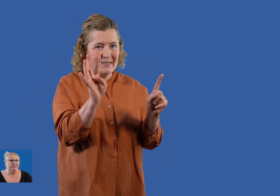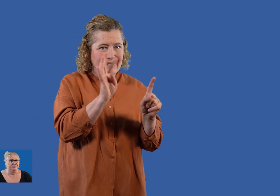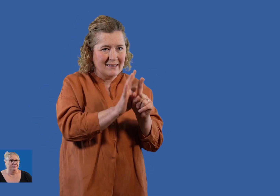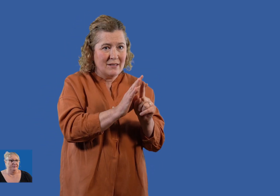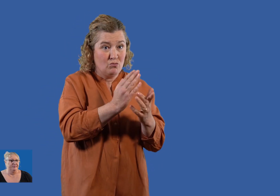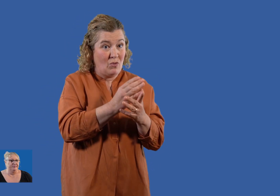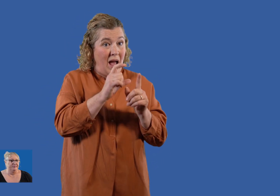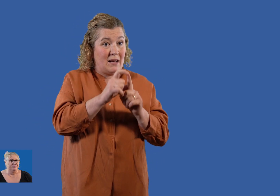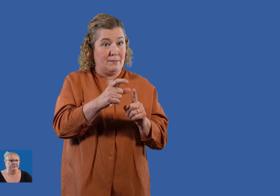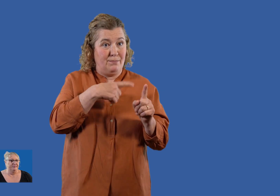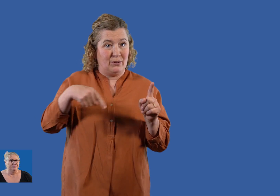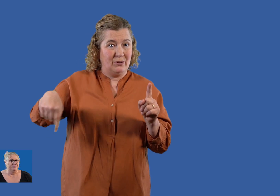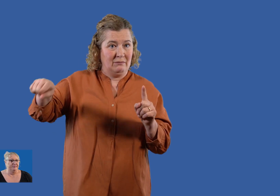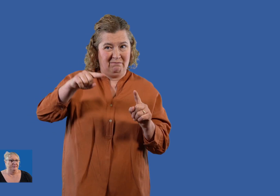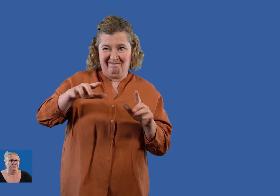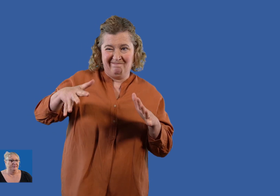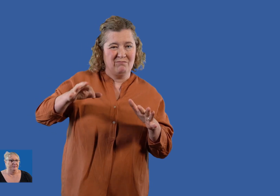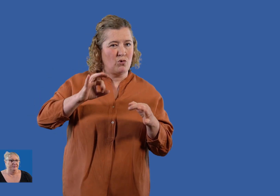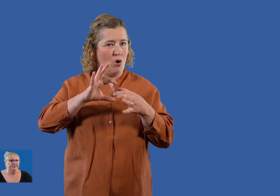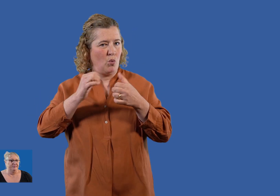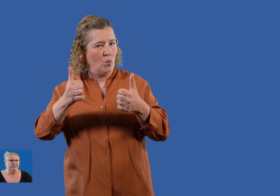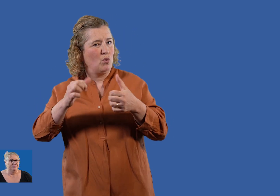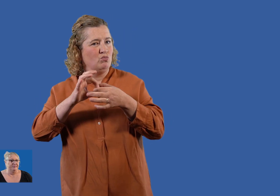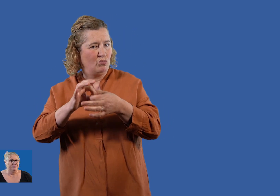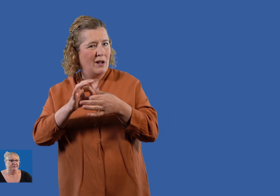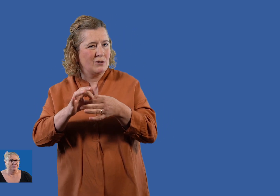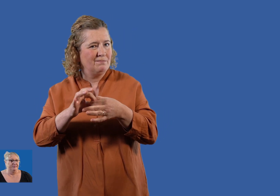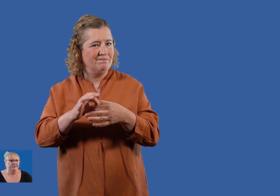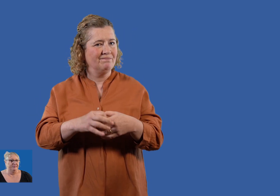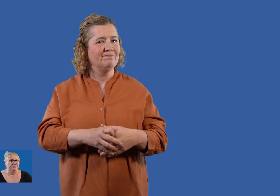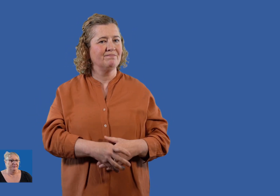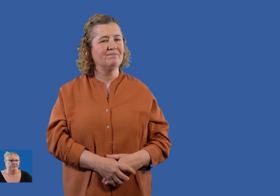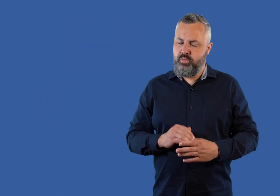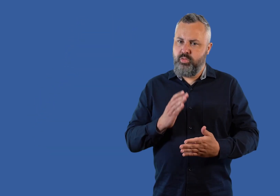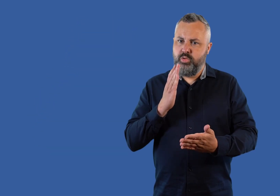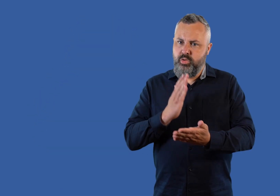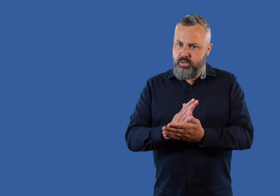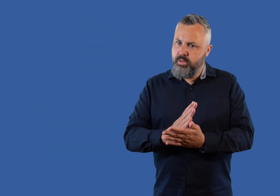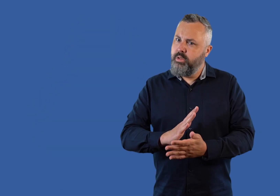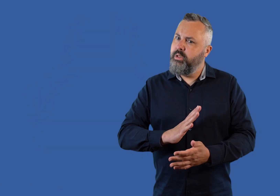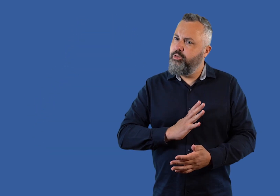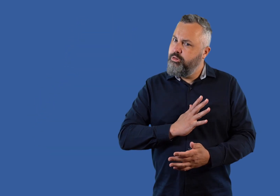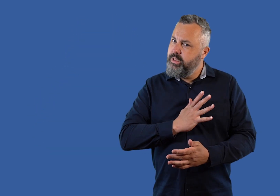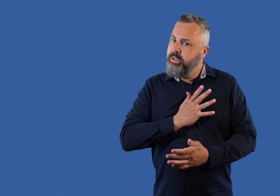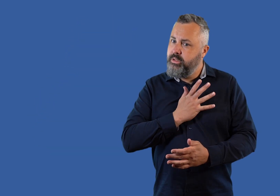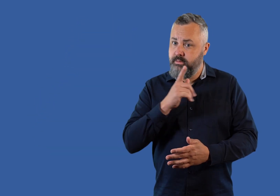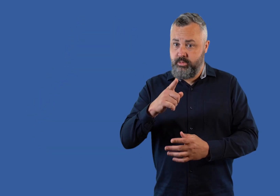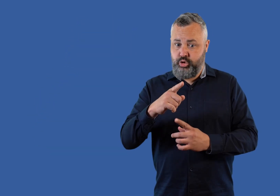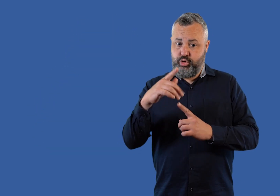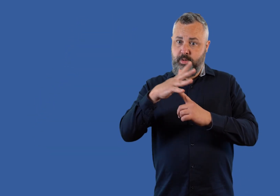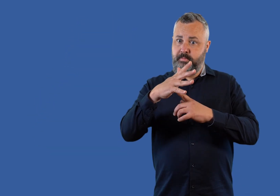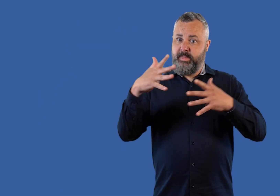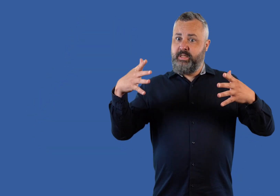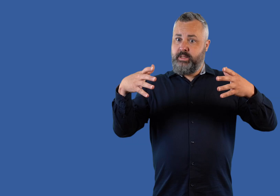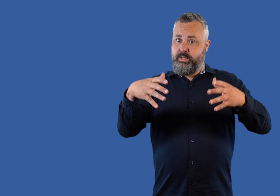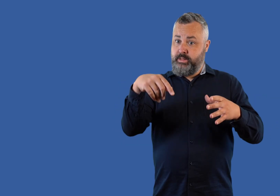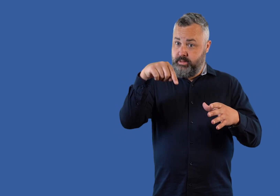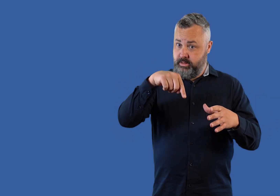have unstable relationships, which is really hard for family and friends to deal with. Well, that's very interesting. So, is this the main